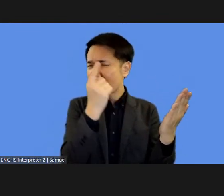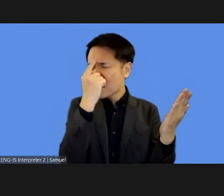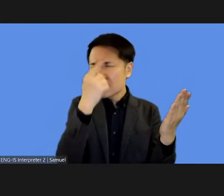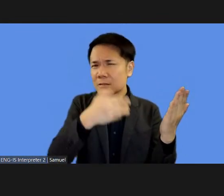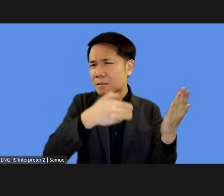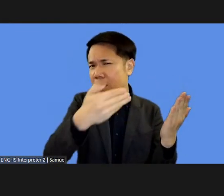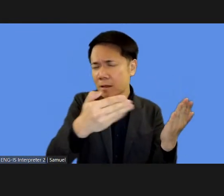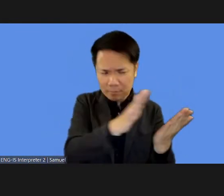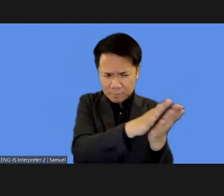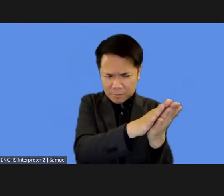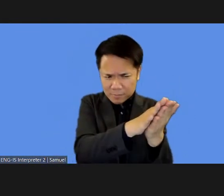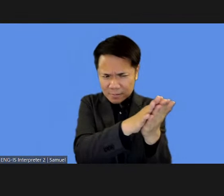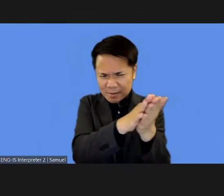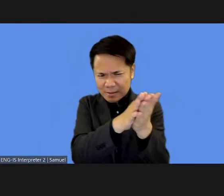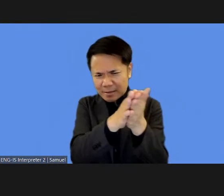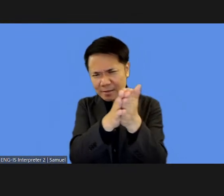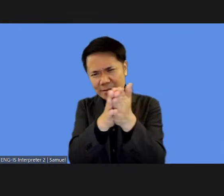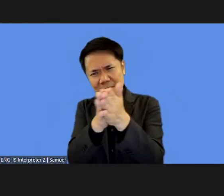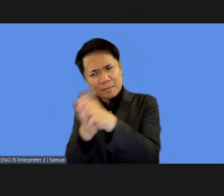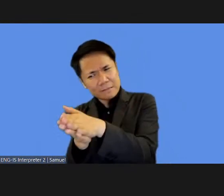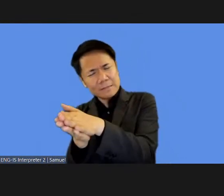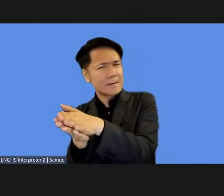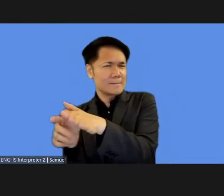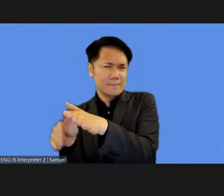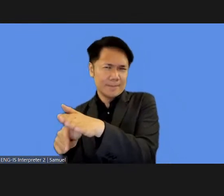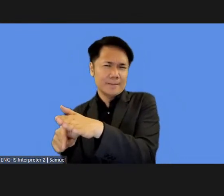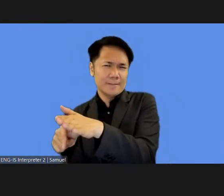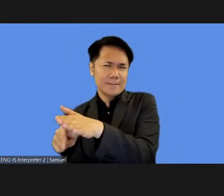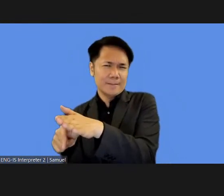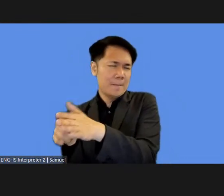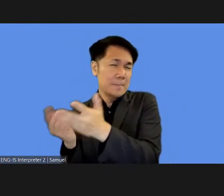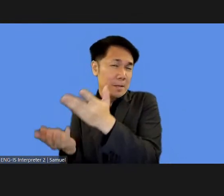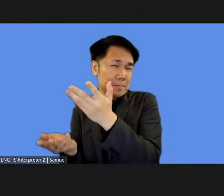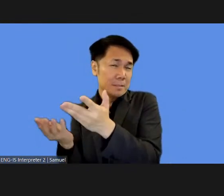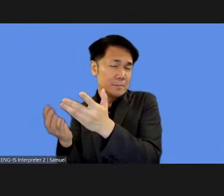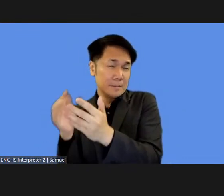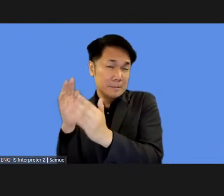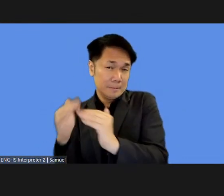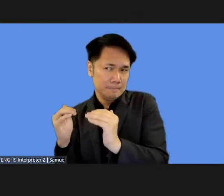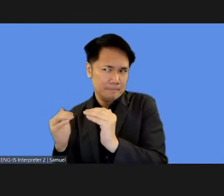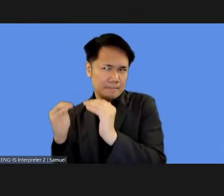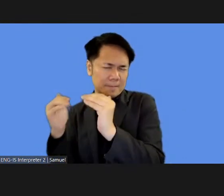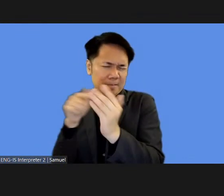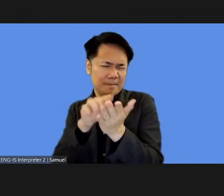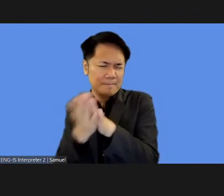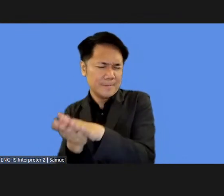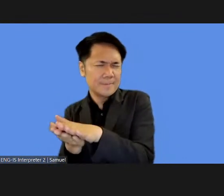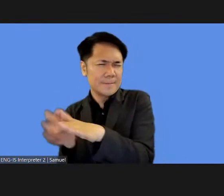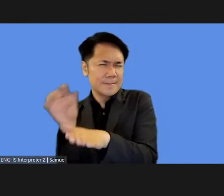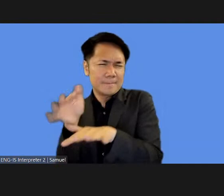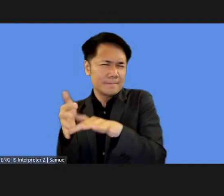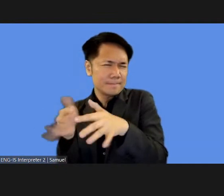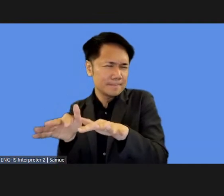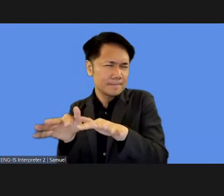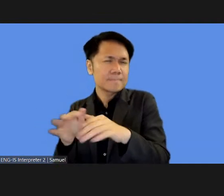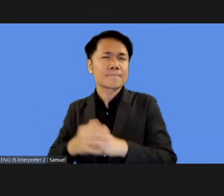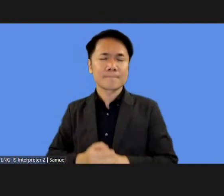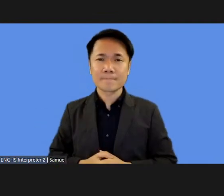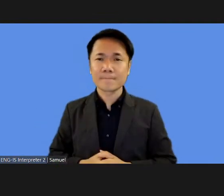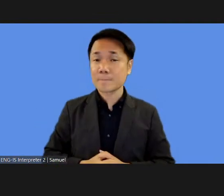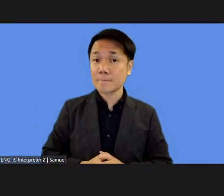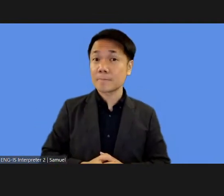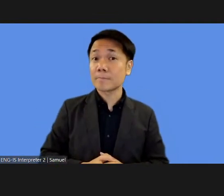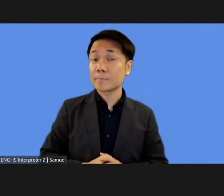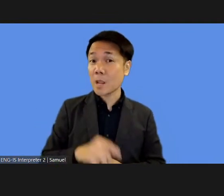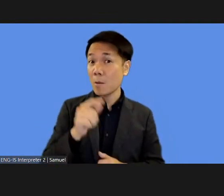some gaps that need to be addressed. Also during the discussion, one point that was highlighted